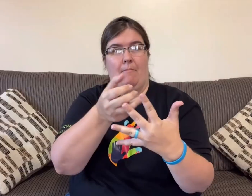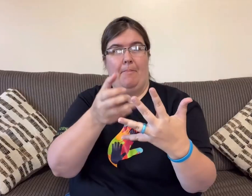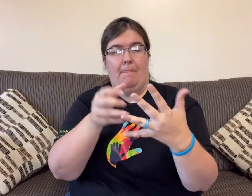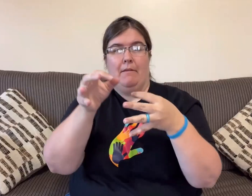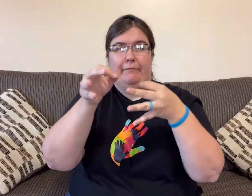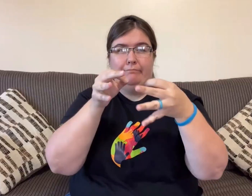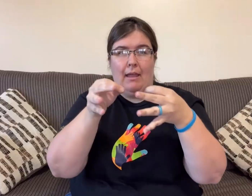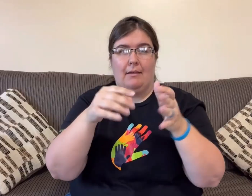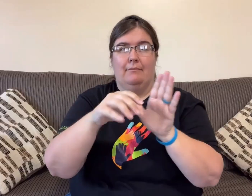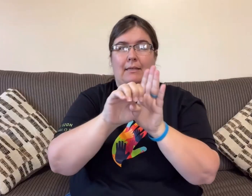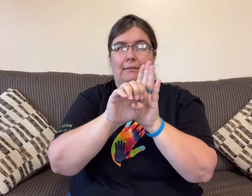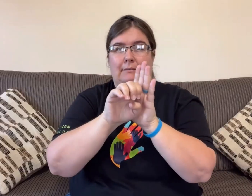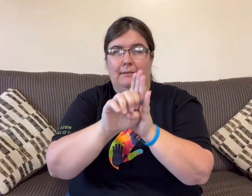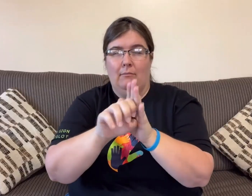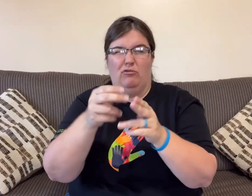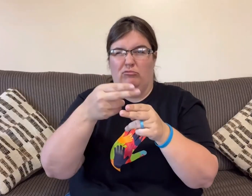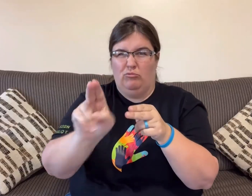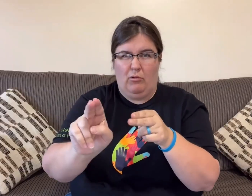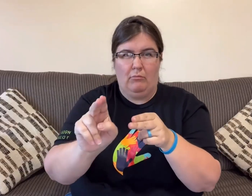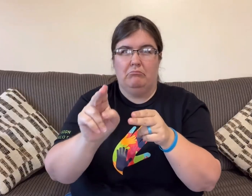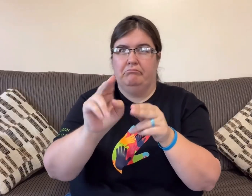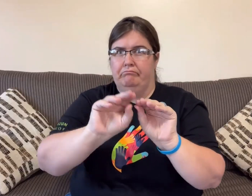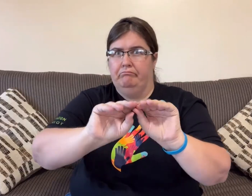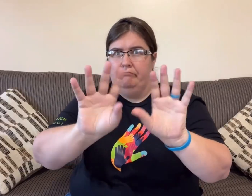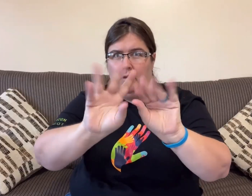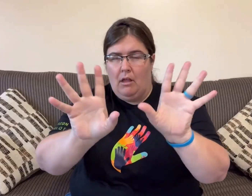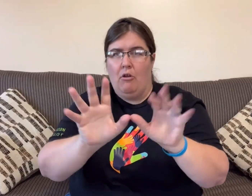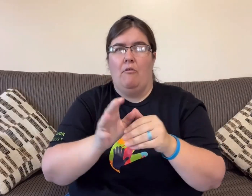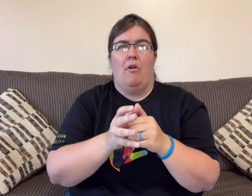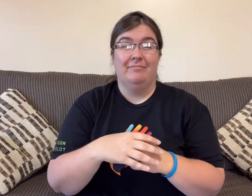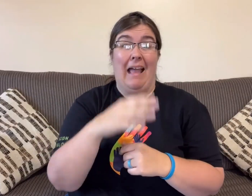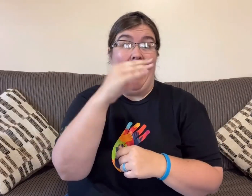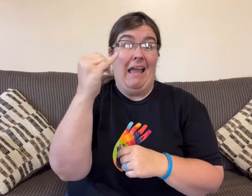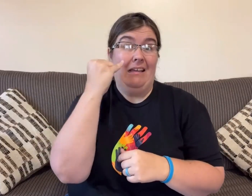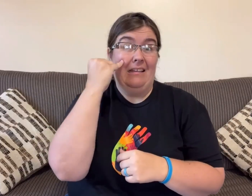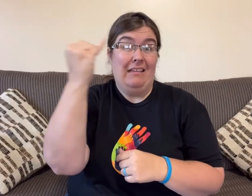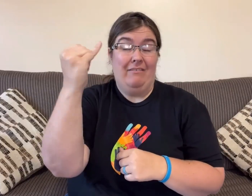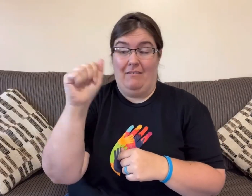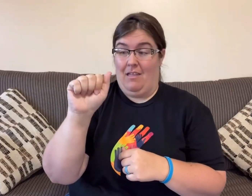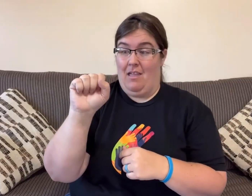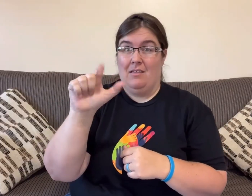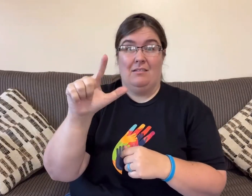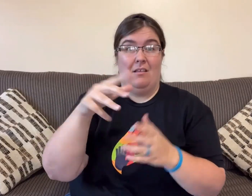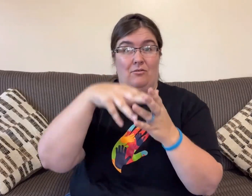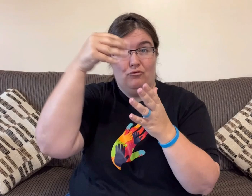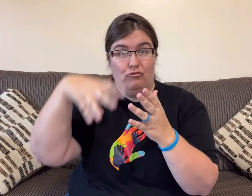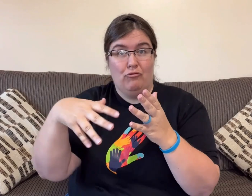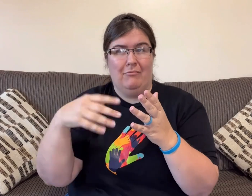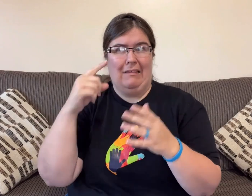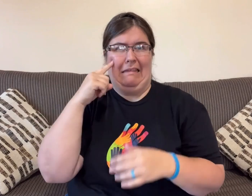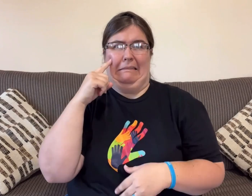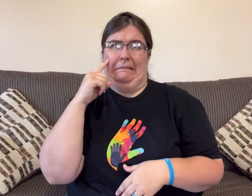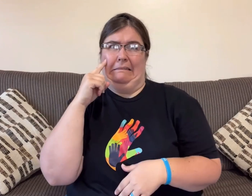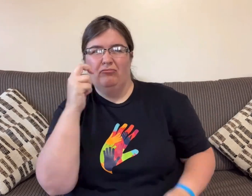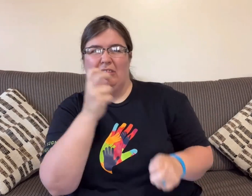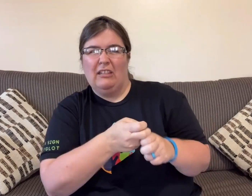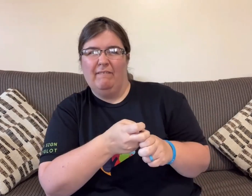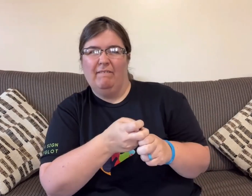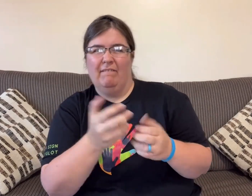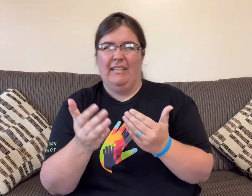one, I'll give you a quick example to make clear, and then I'll share if ASL students think it's a hard or easy concept